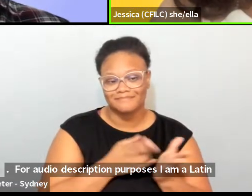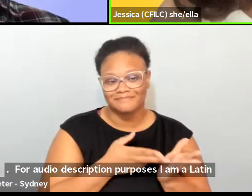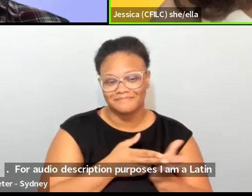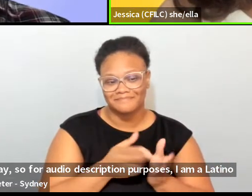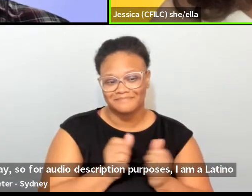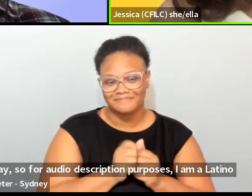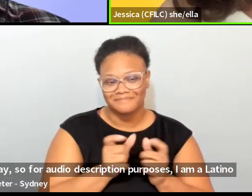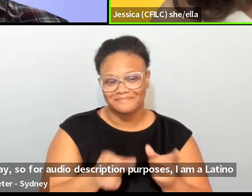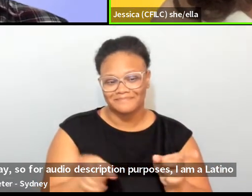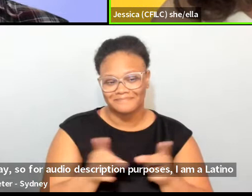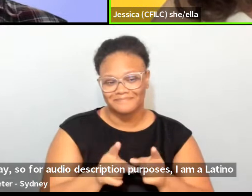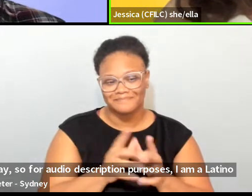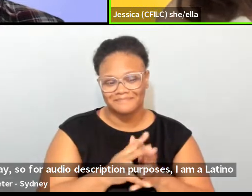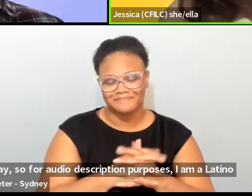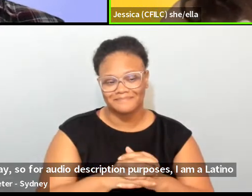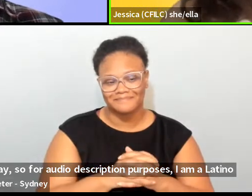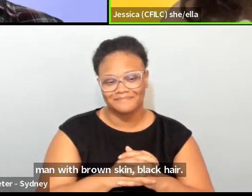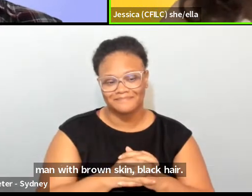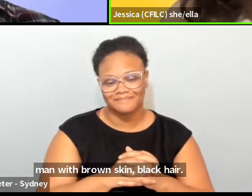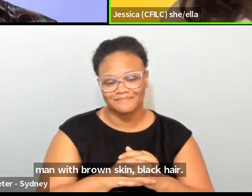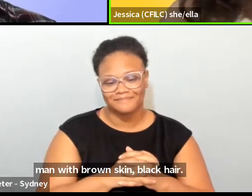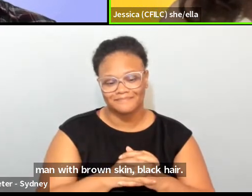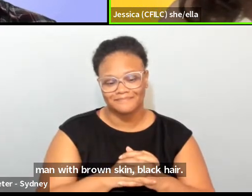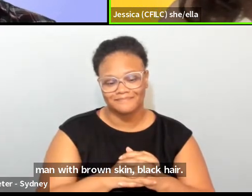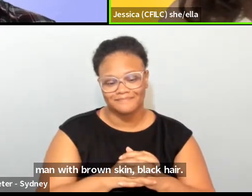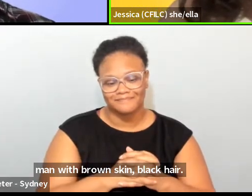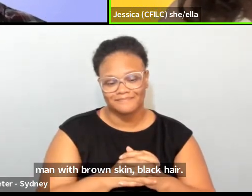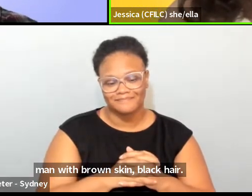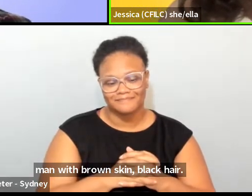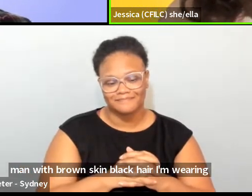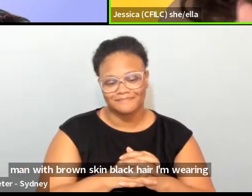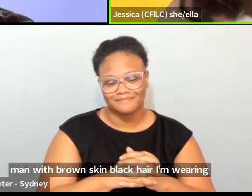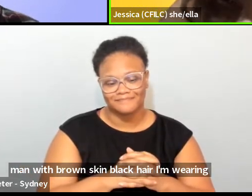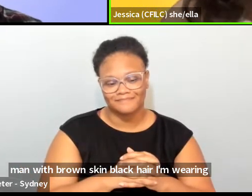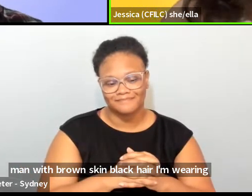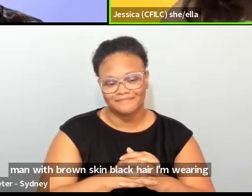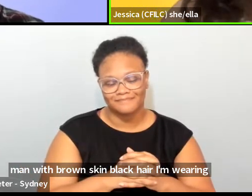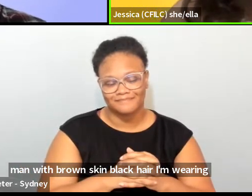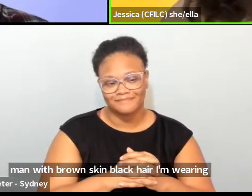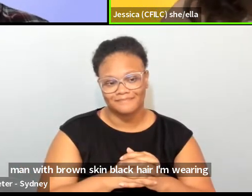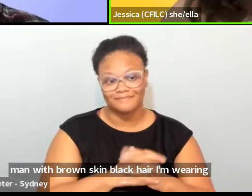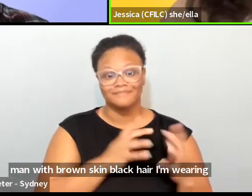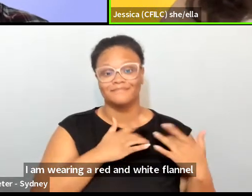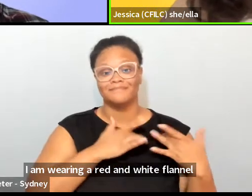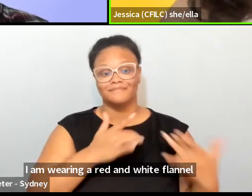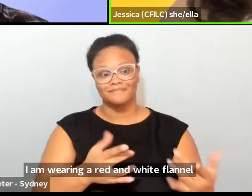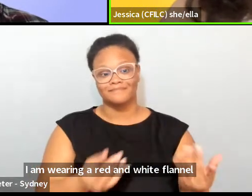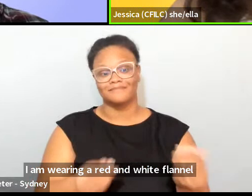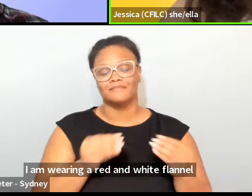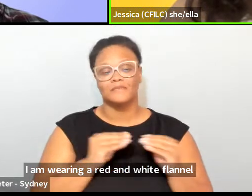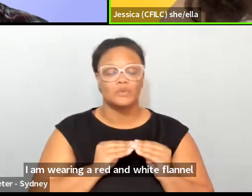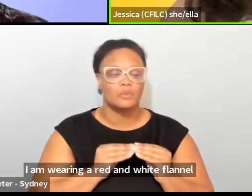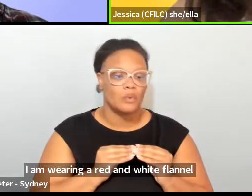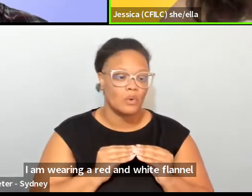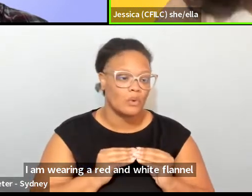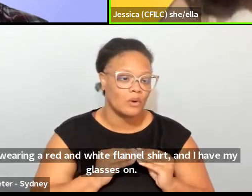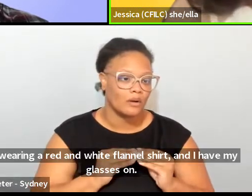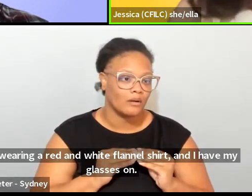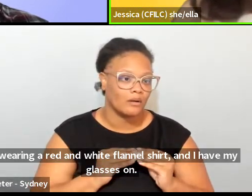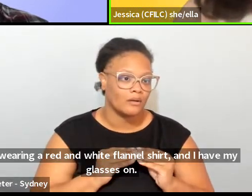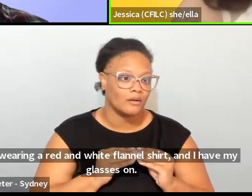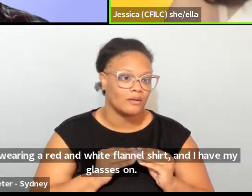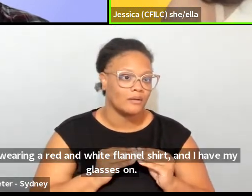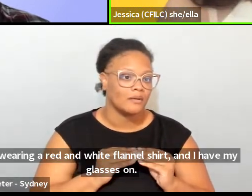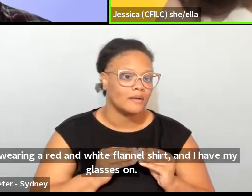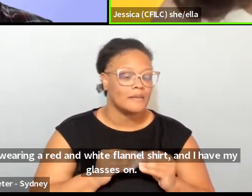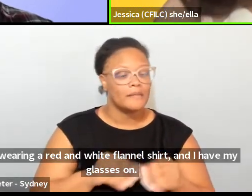honest. But what I can say is typically it's more than anything, just being able to listen